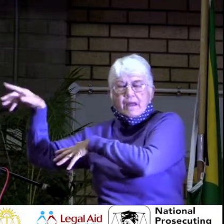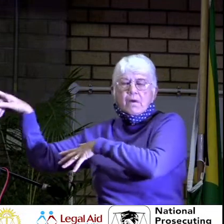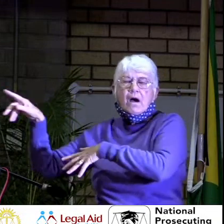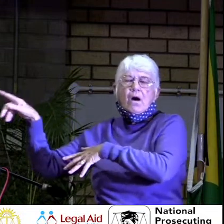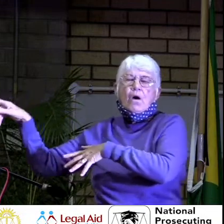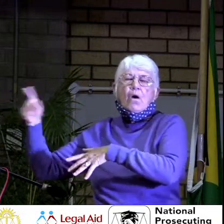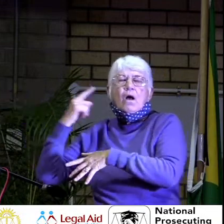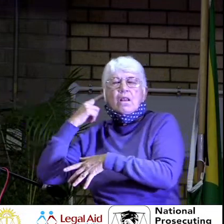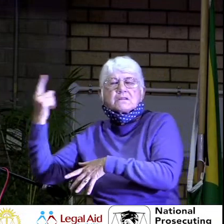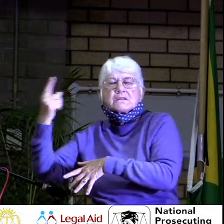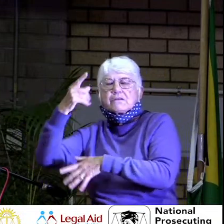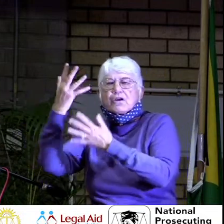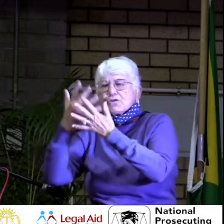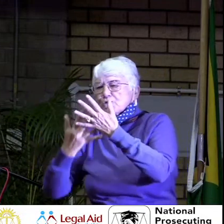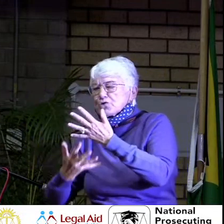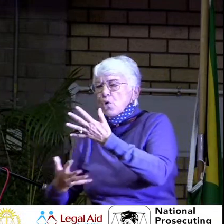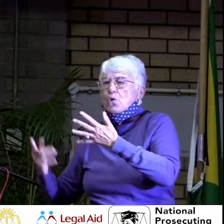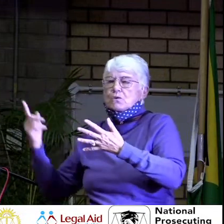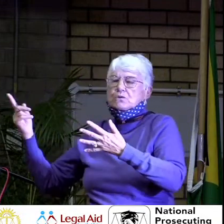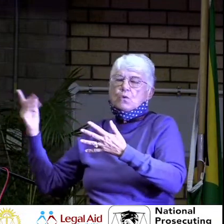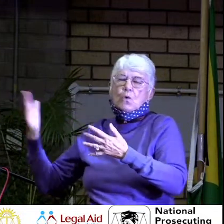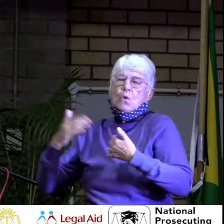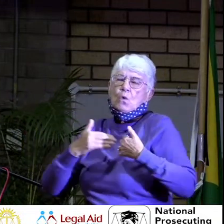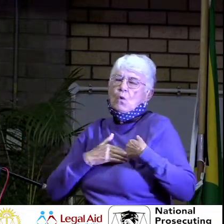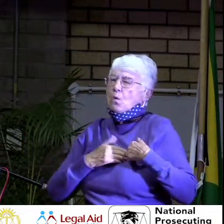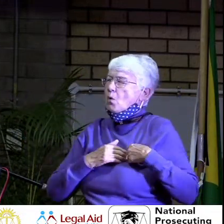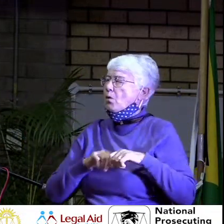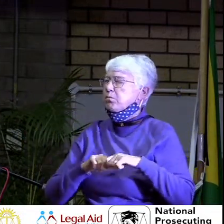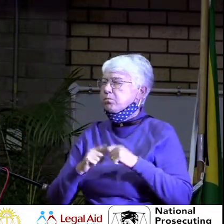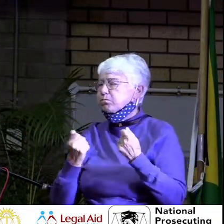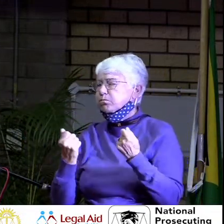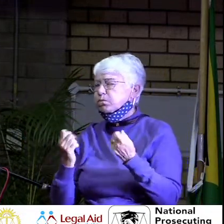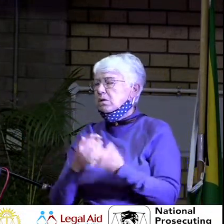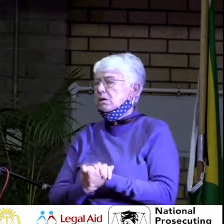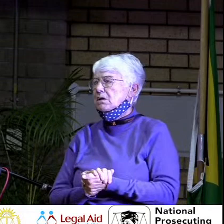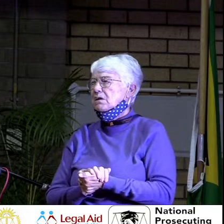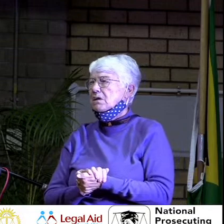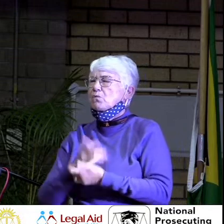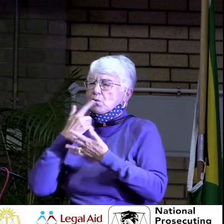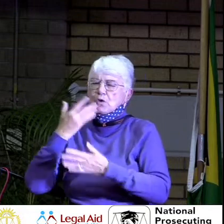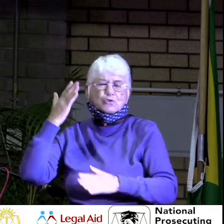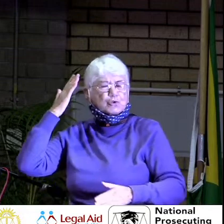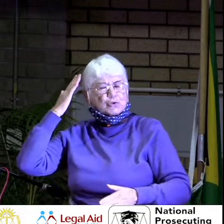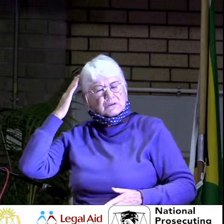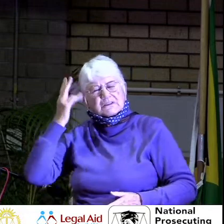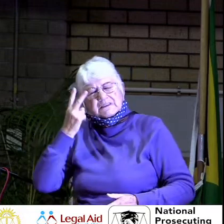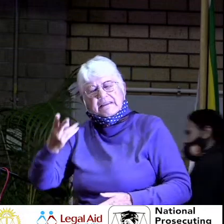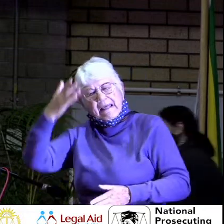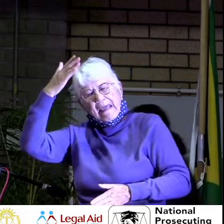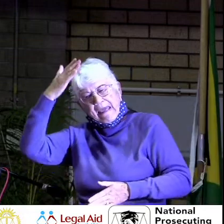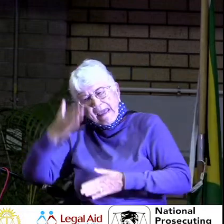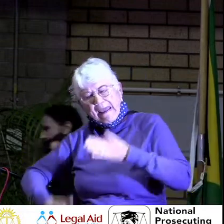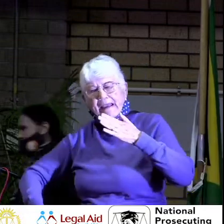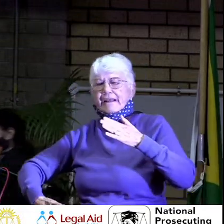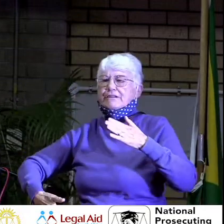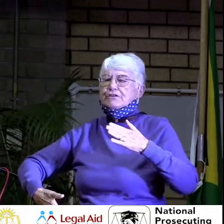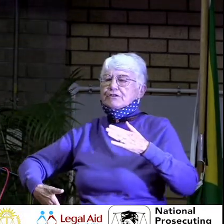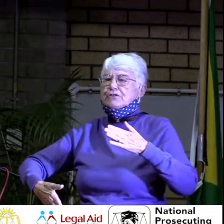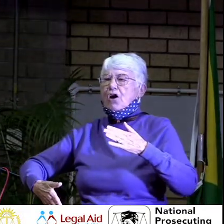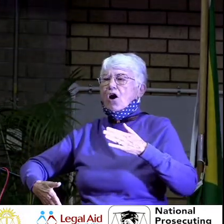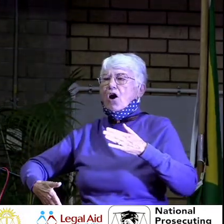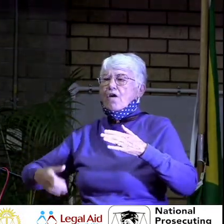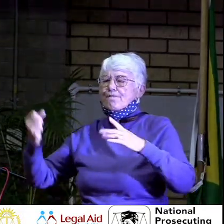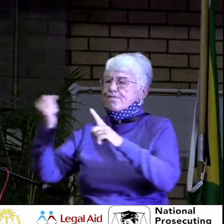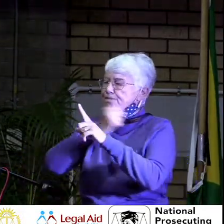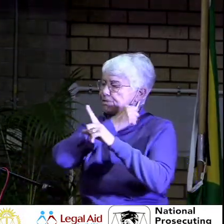want to see the end of this scourge of gender-based violence. Therefore, we've got a violence prevention